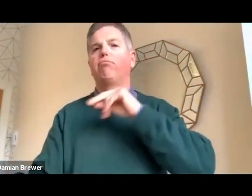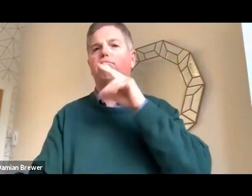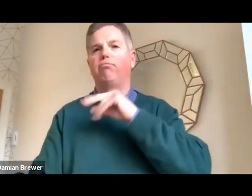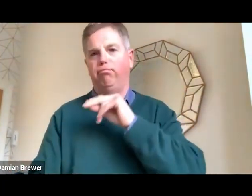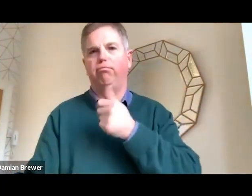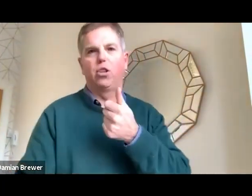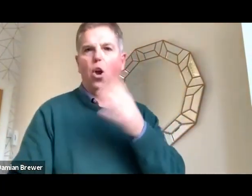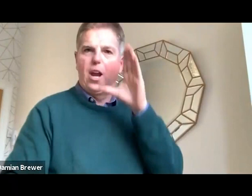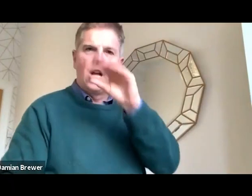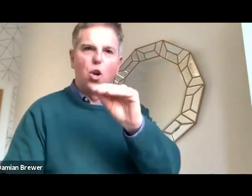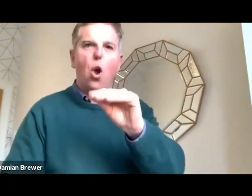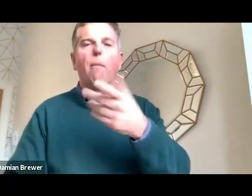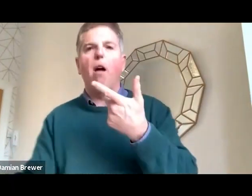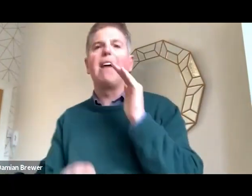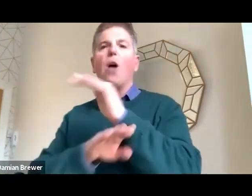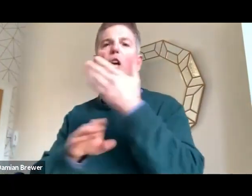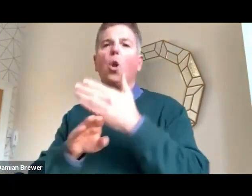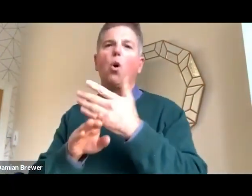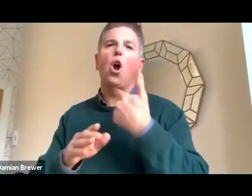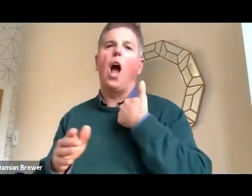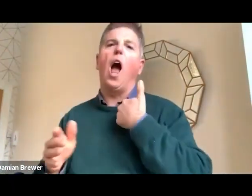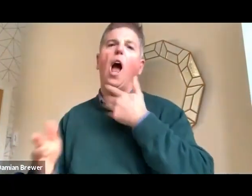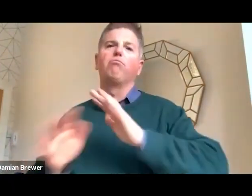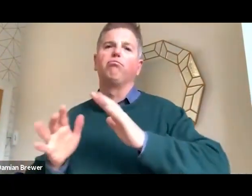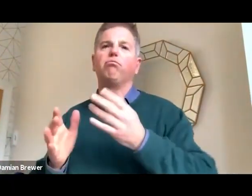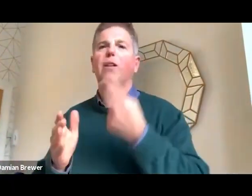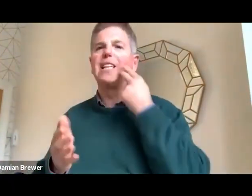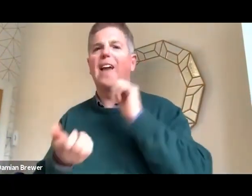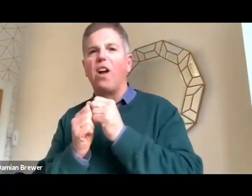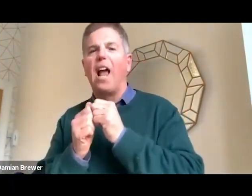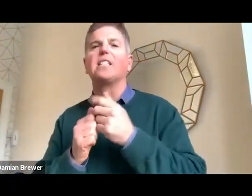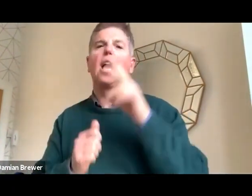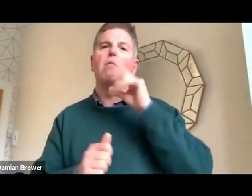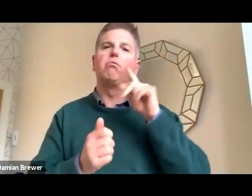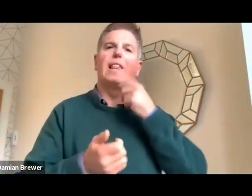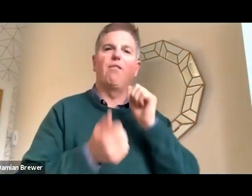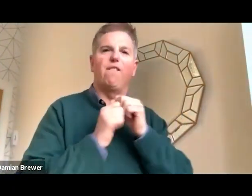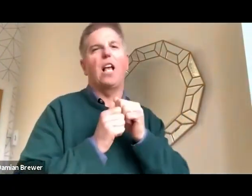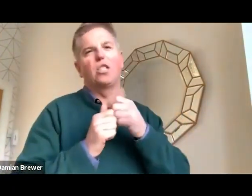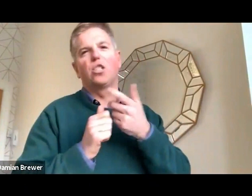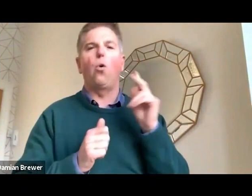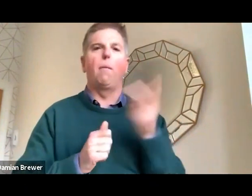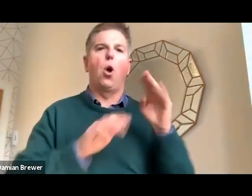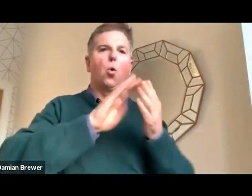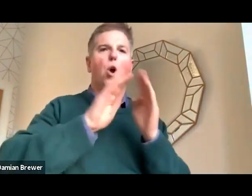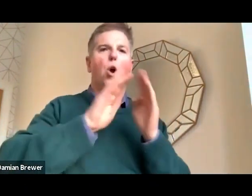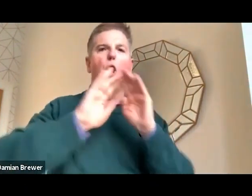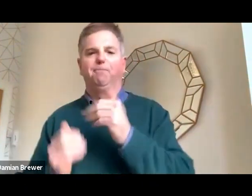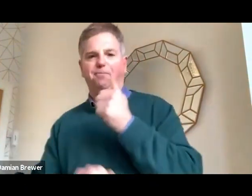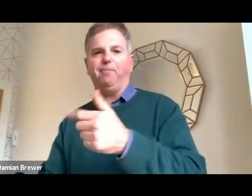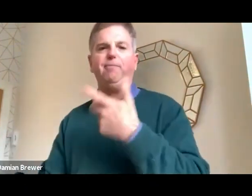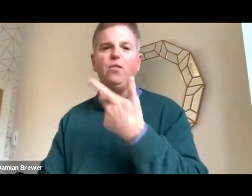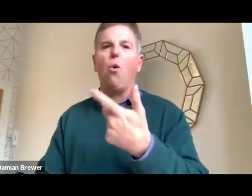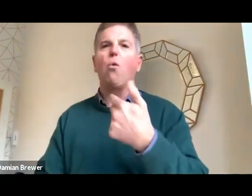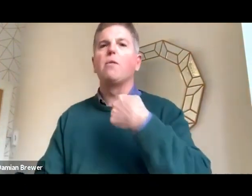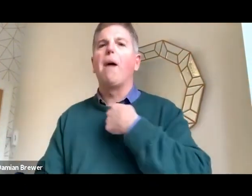of BSL with friends, but I also am able to speak and use English as well. Sometimes I use sign language